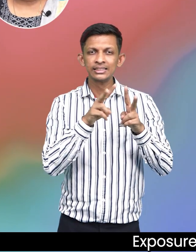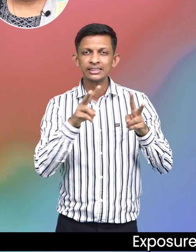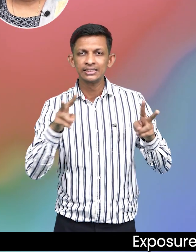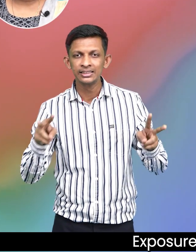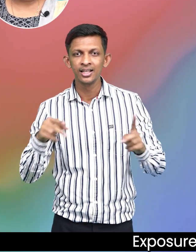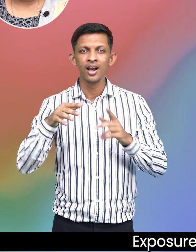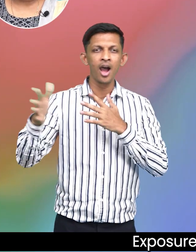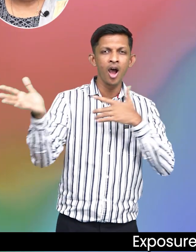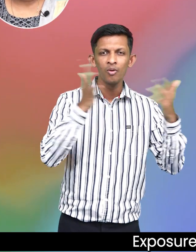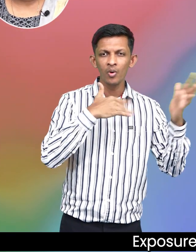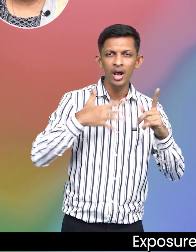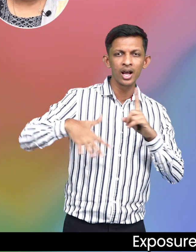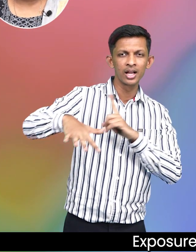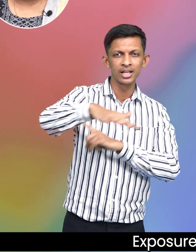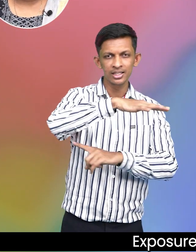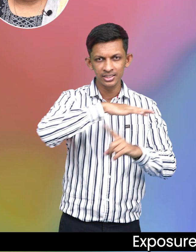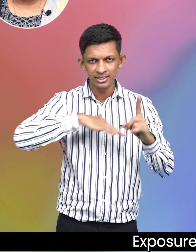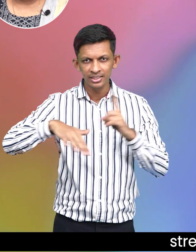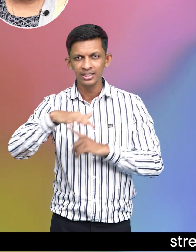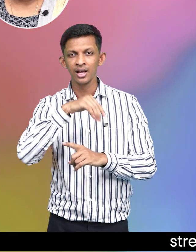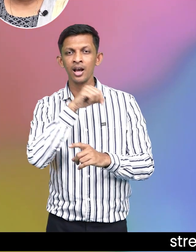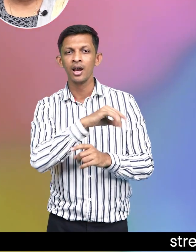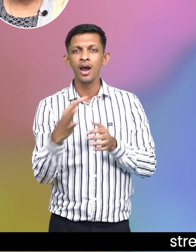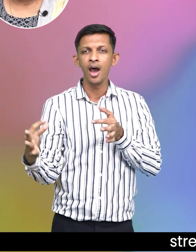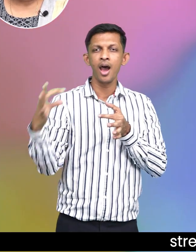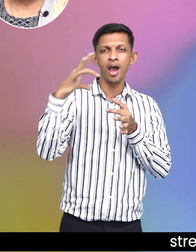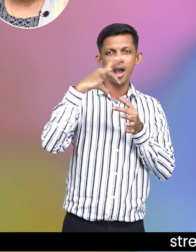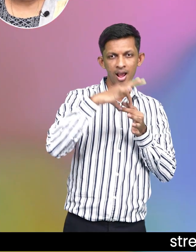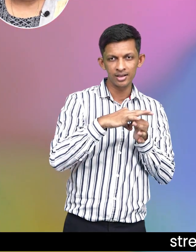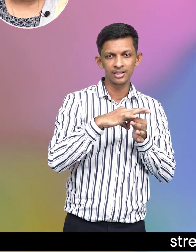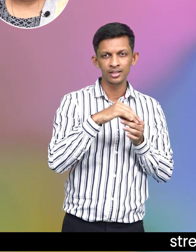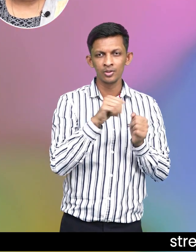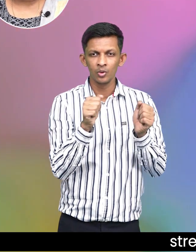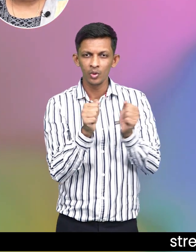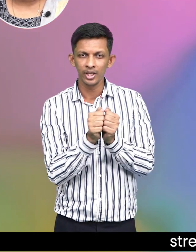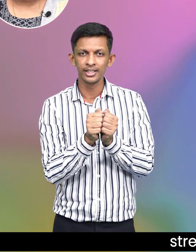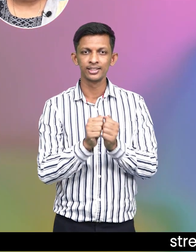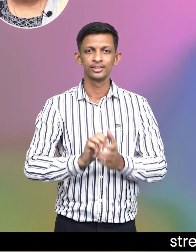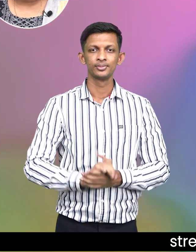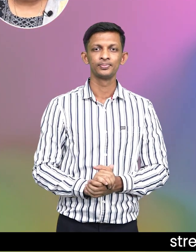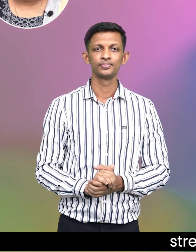Exposure to different environments, stress associated with it,